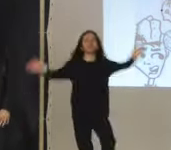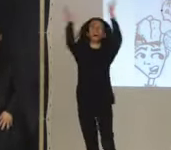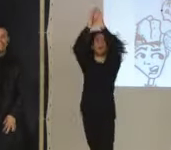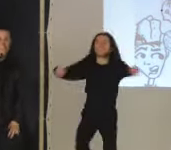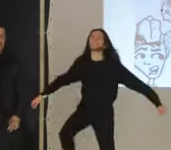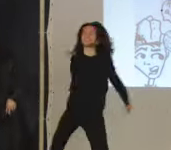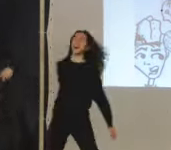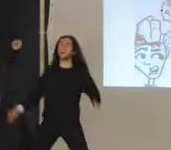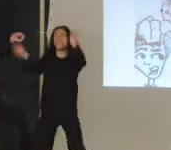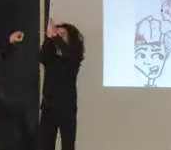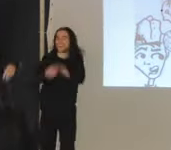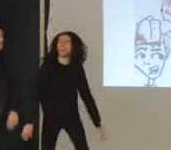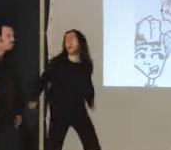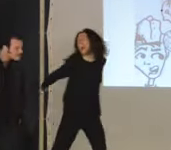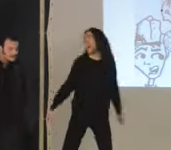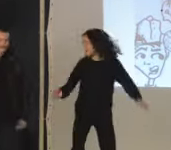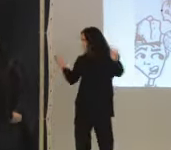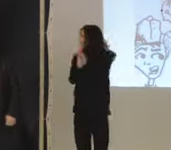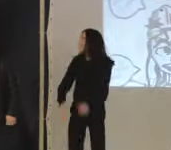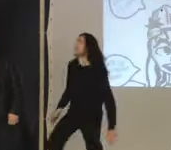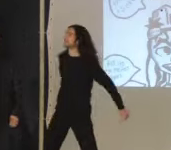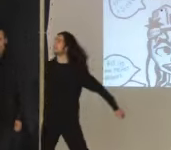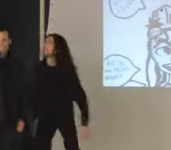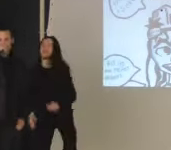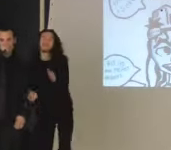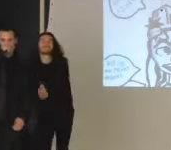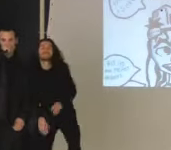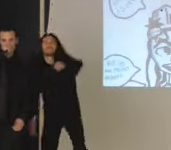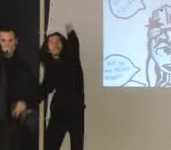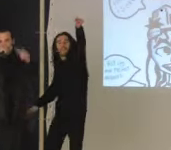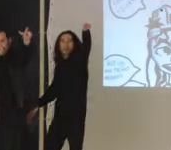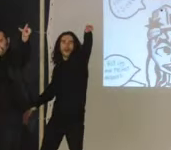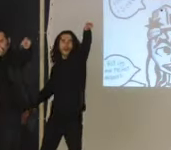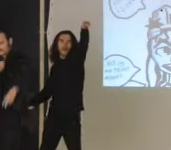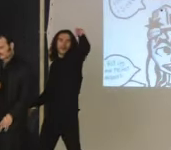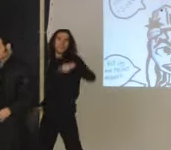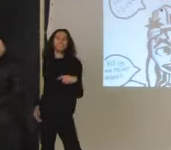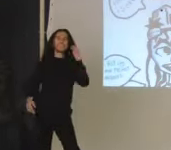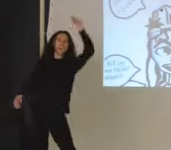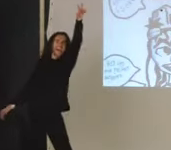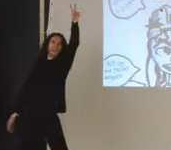these guys, people! You'll do fine! These are the guys tonight! Peace!